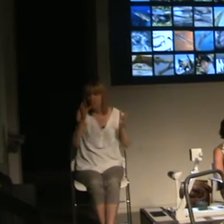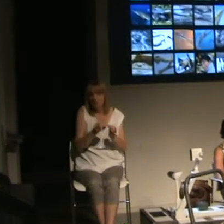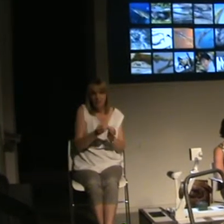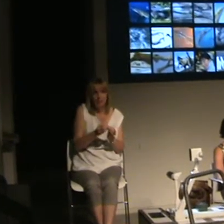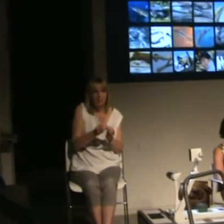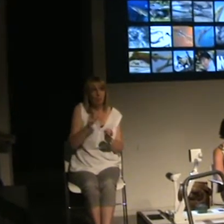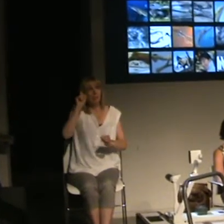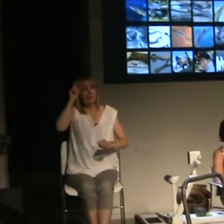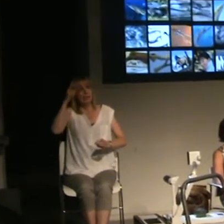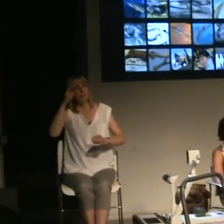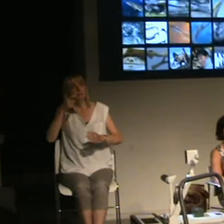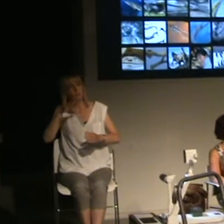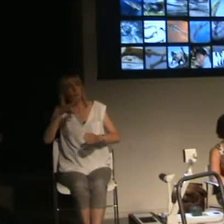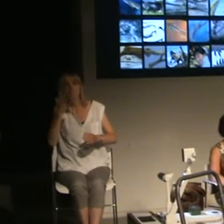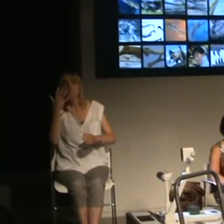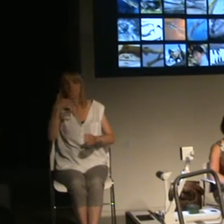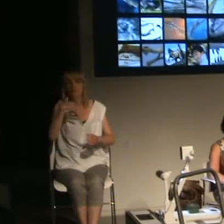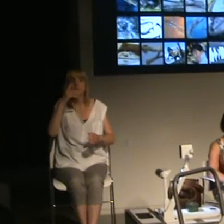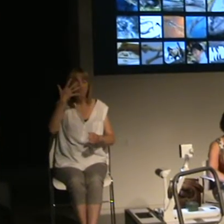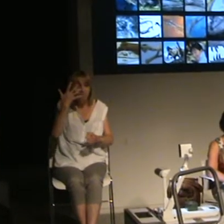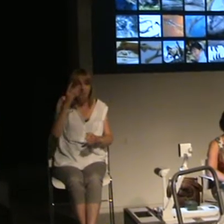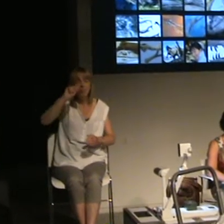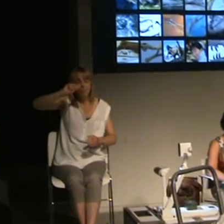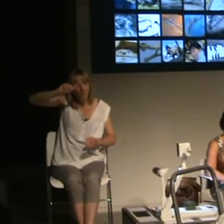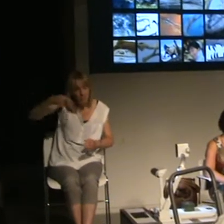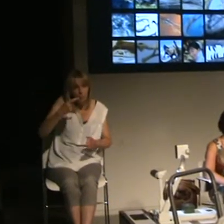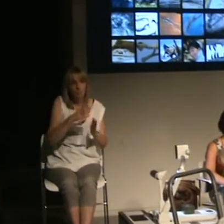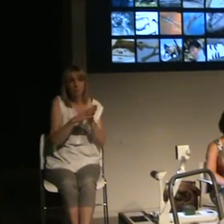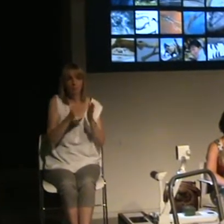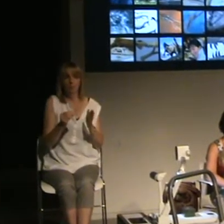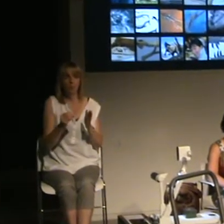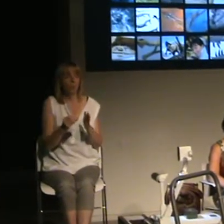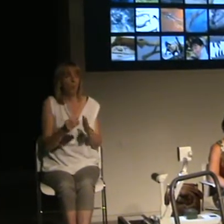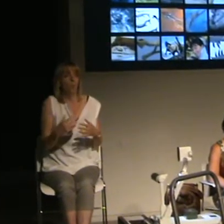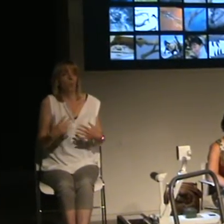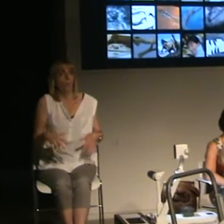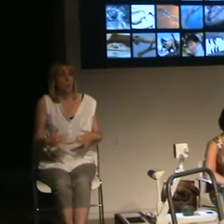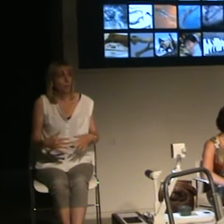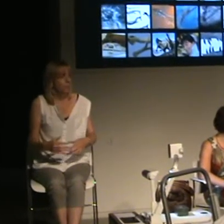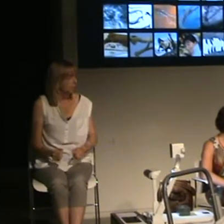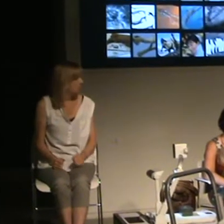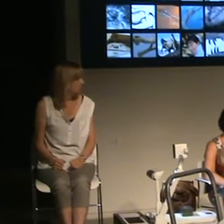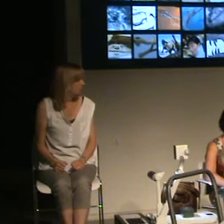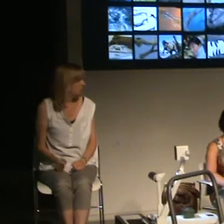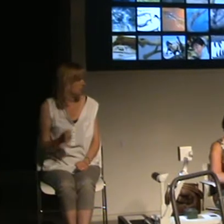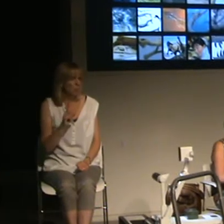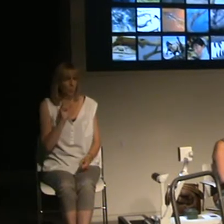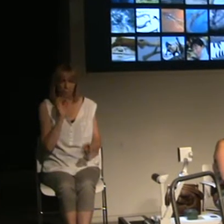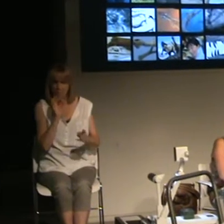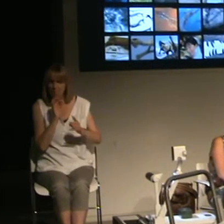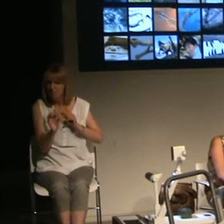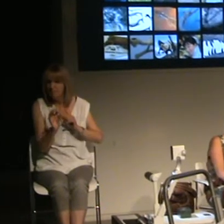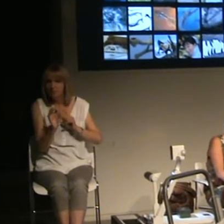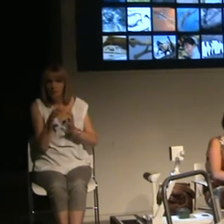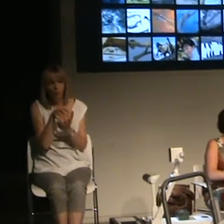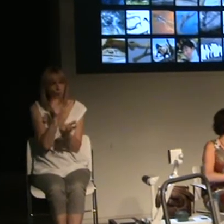about 5,000 specimens. Wow, that's quite a lot. So, what exactly is a